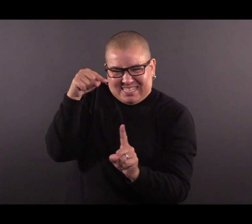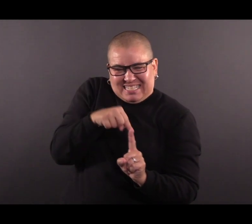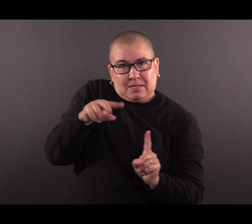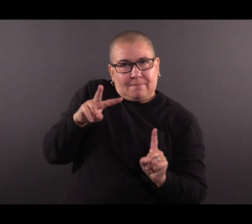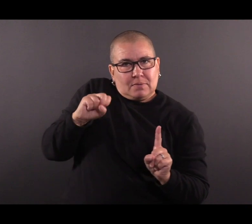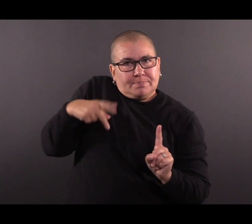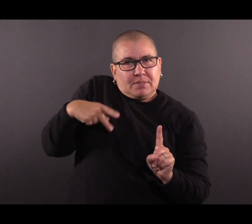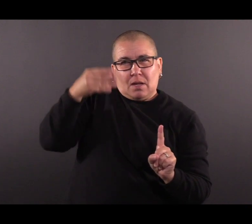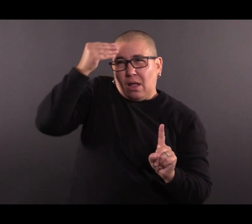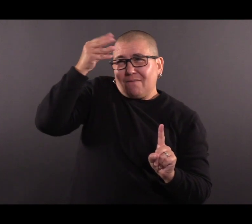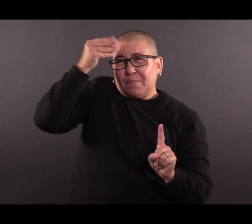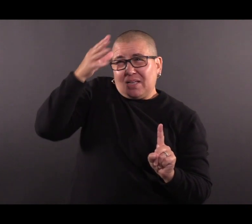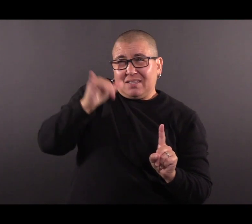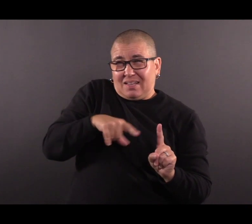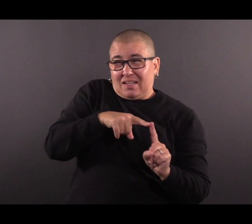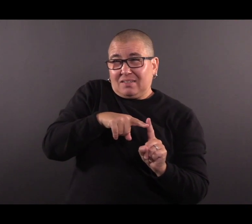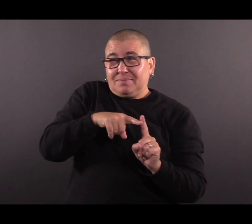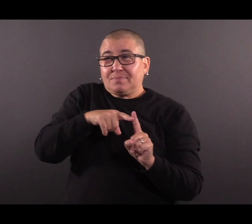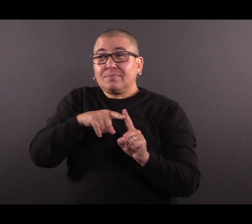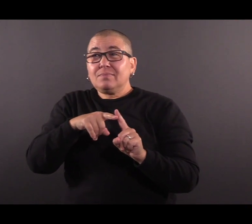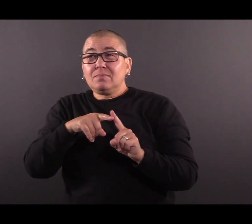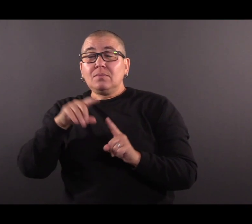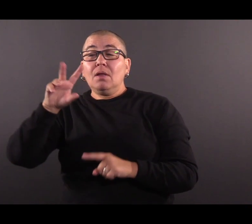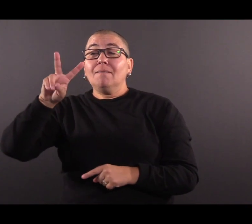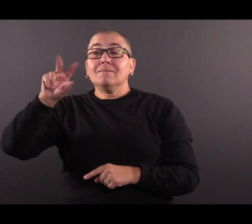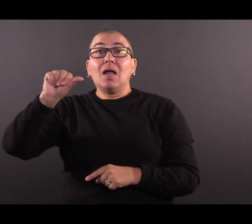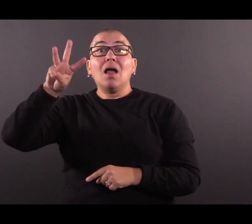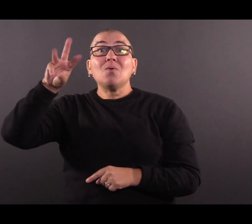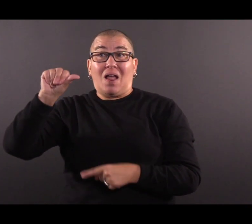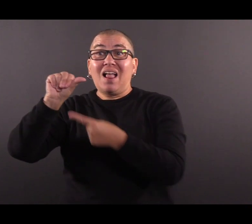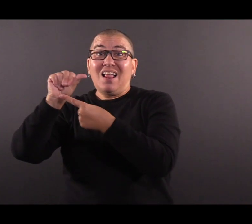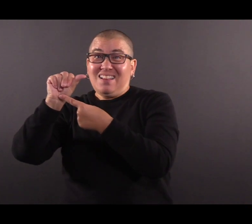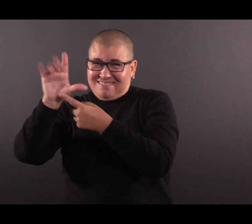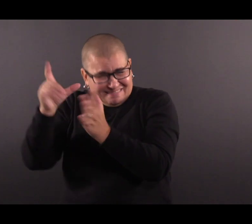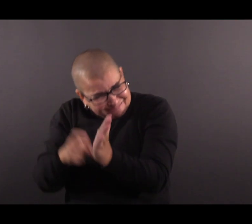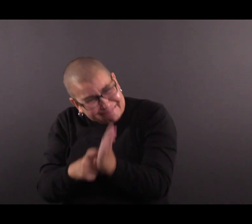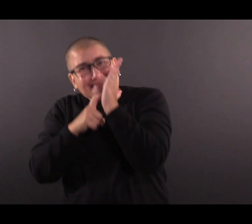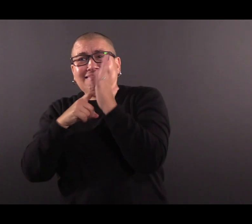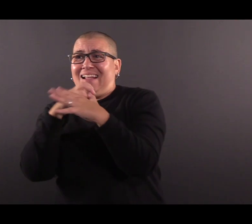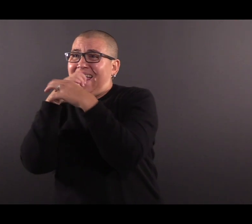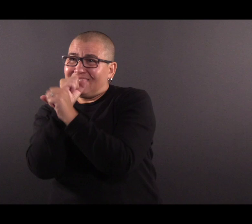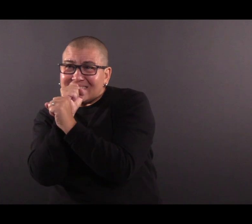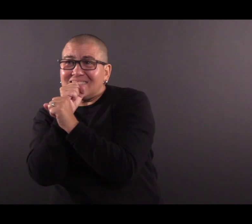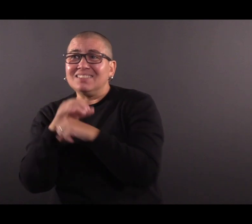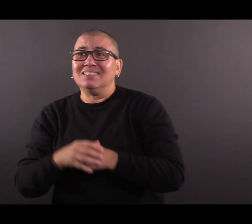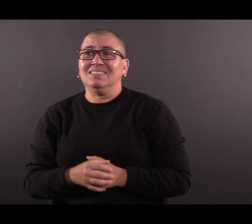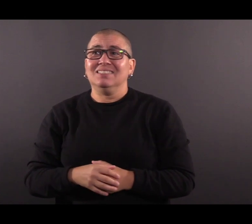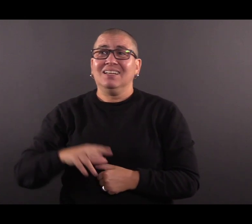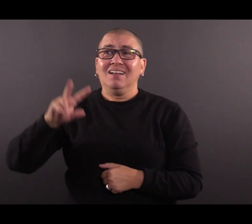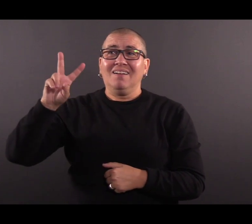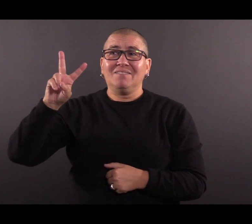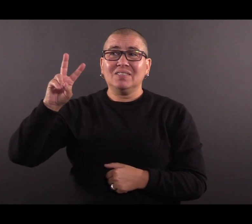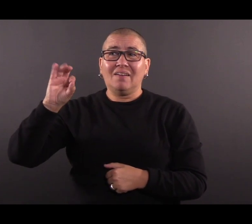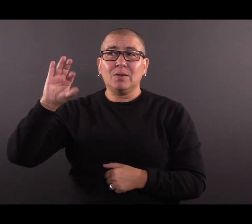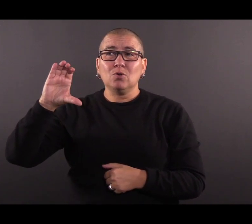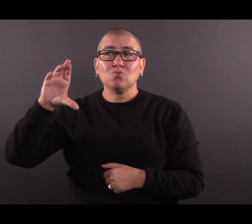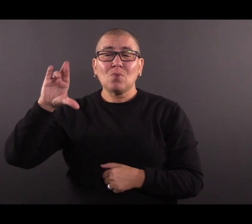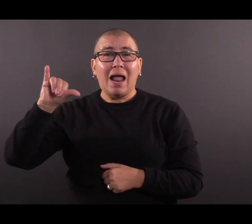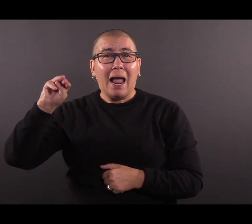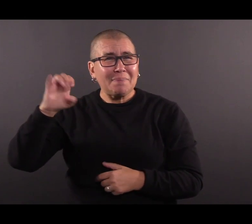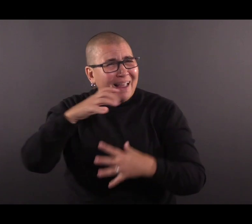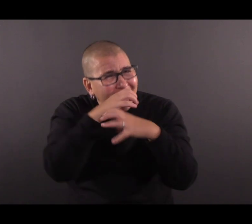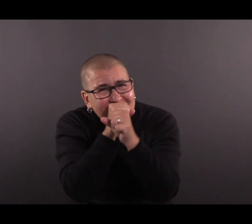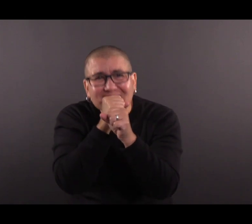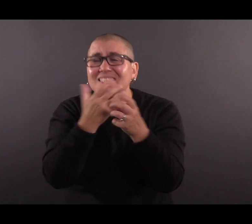requirements VSPs must adhere to as directed by the Violence Against Women Act, or VAWA, the Victims of